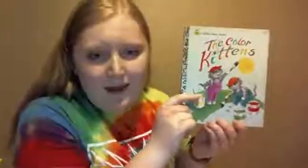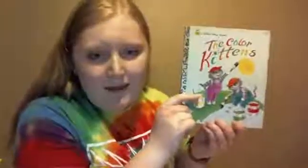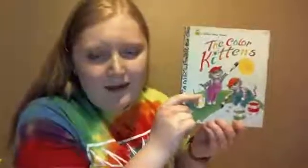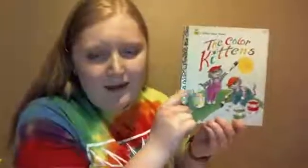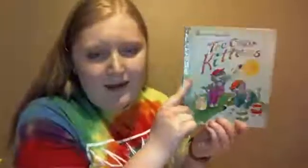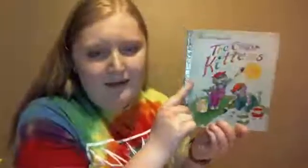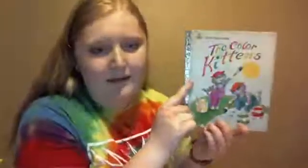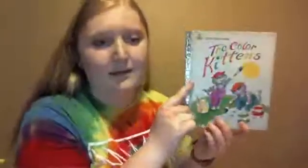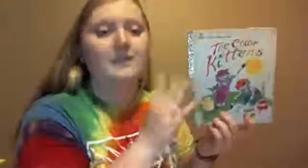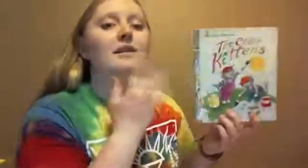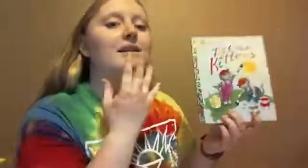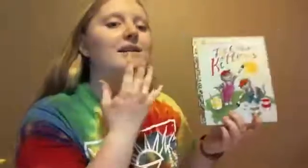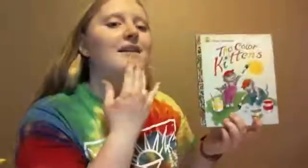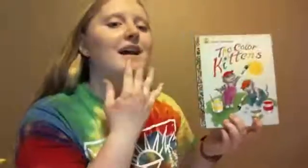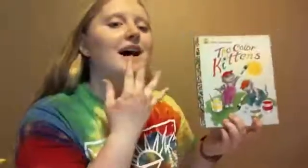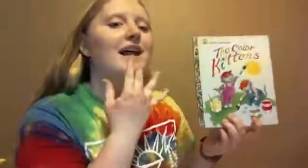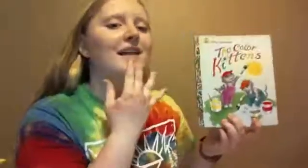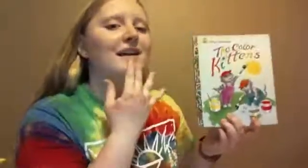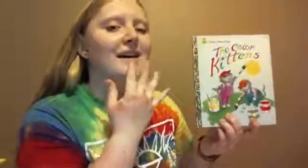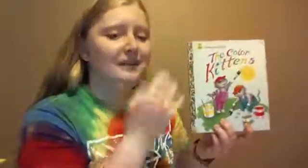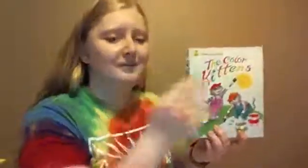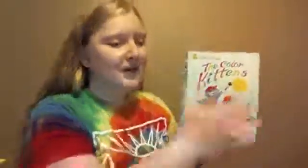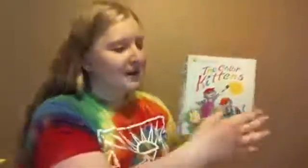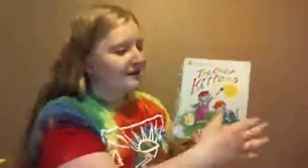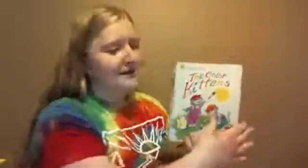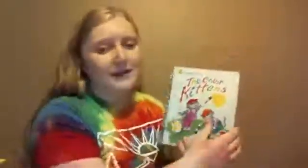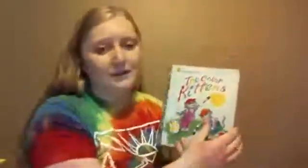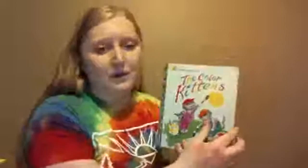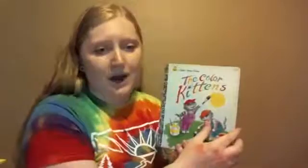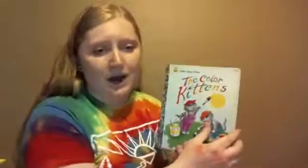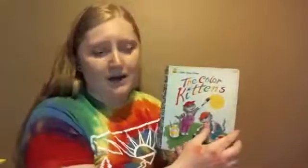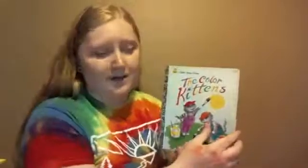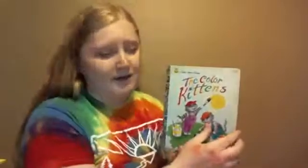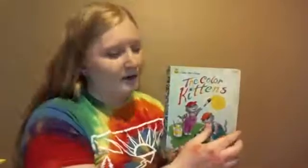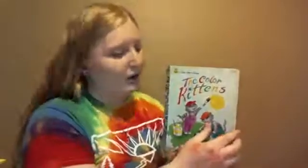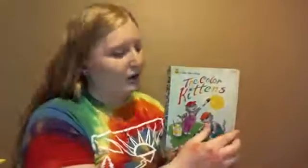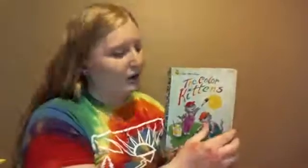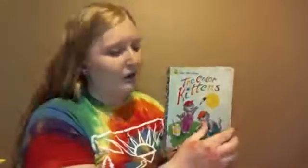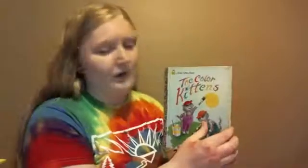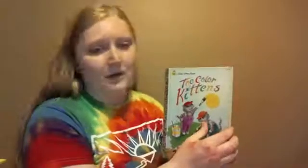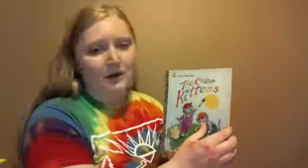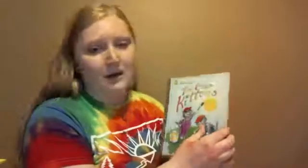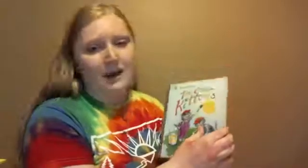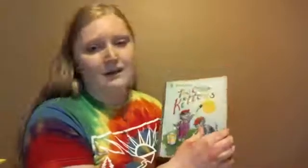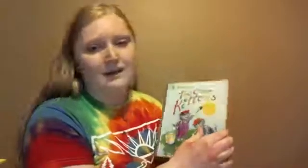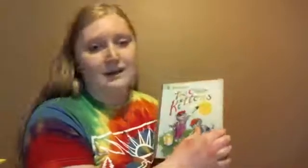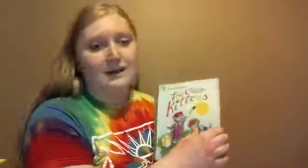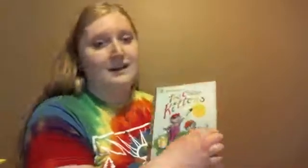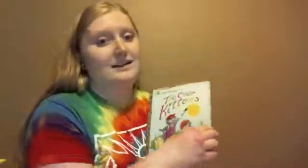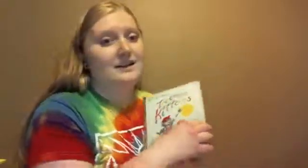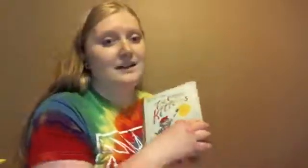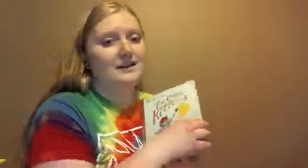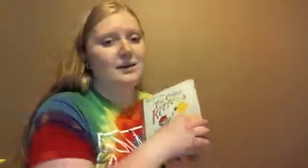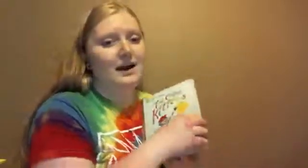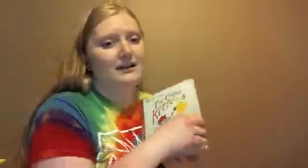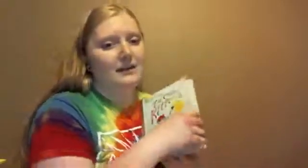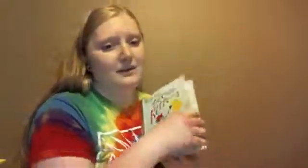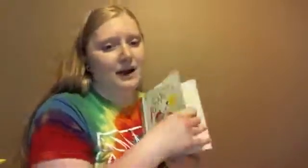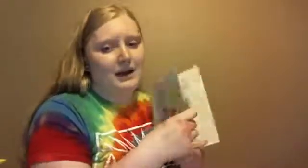Color Kittens. Color. See if you guys go throughout the book and see if you guys can recognize